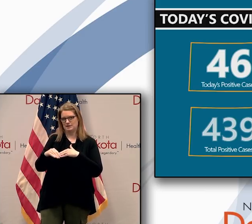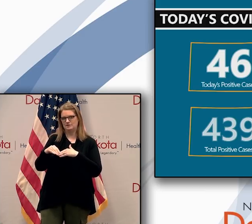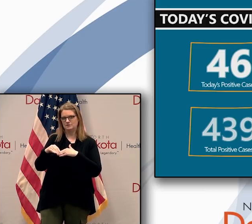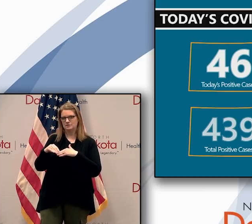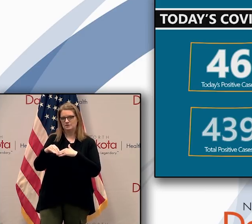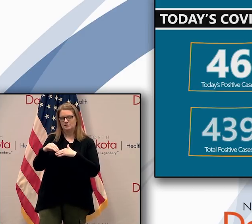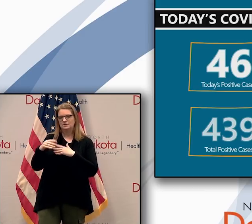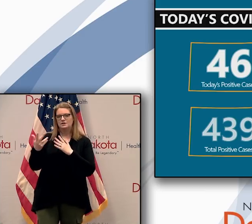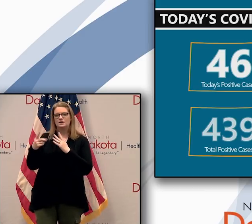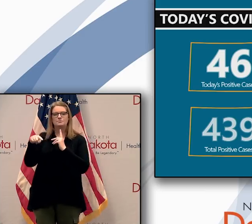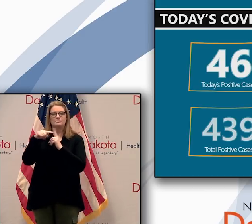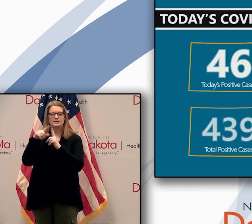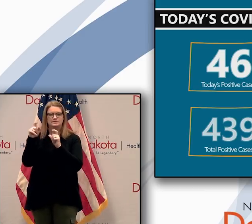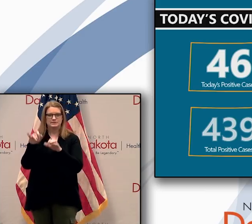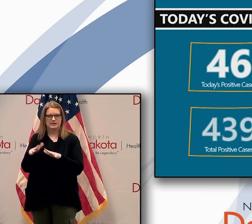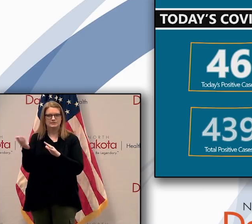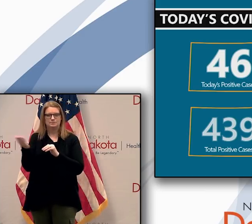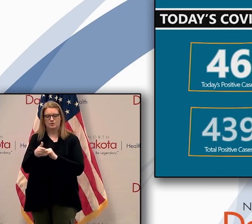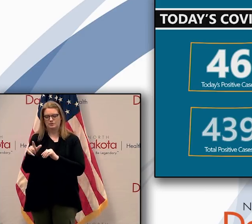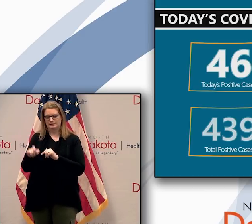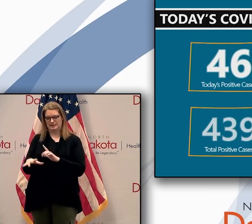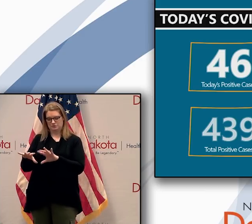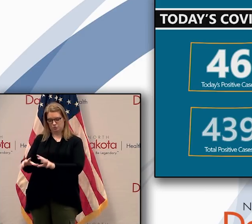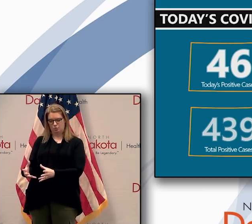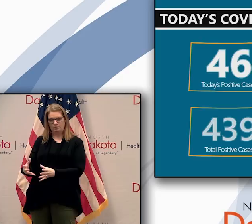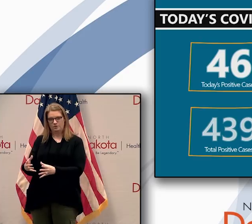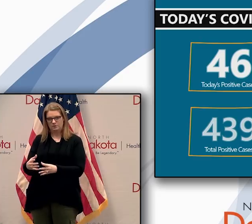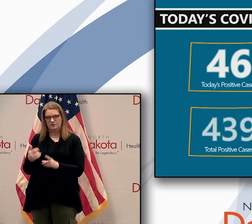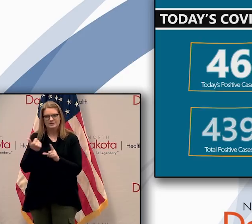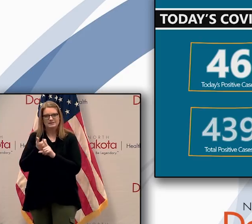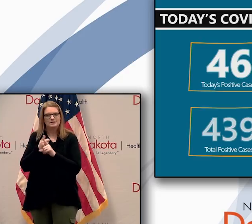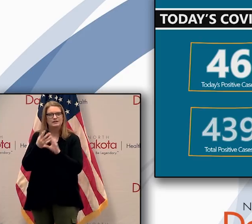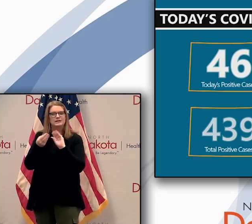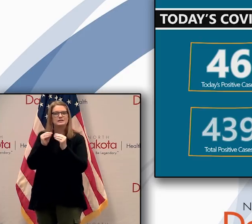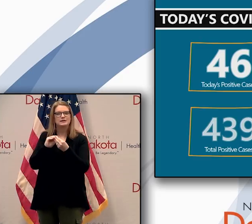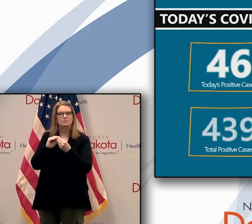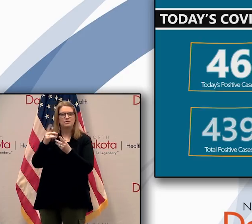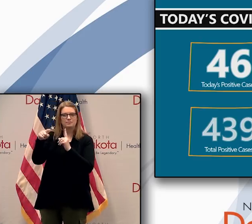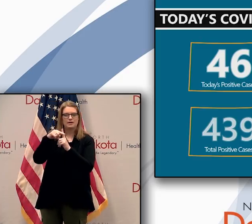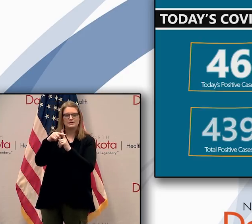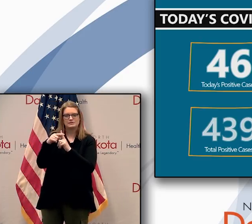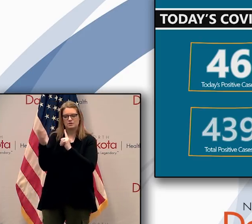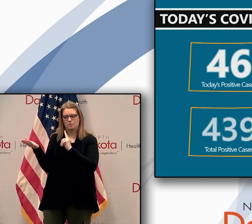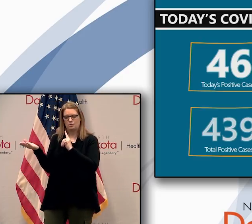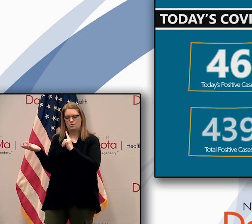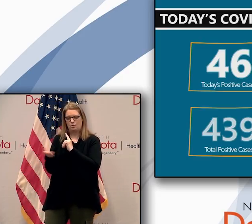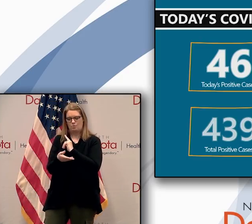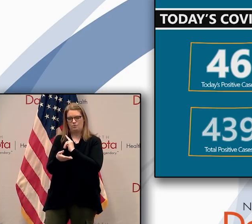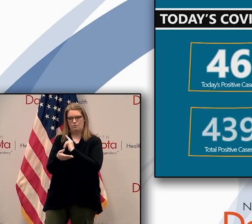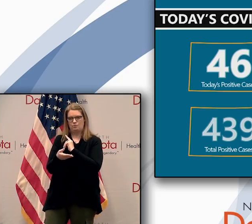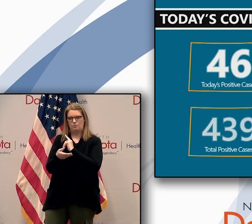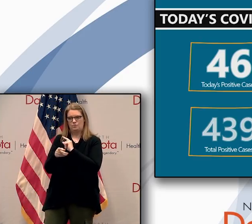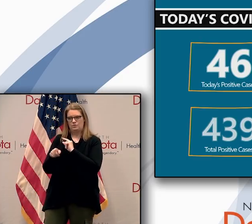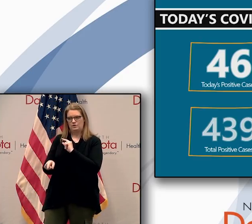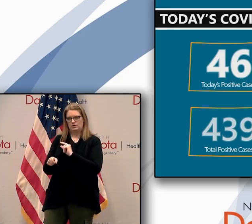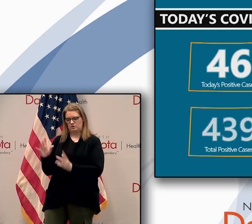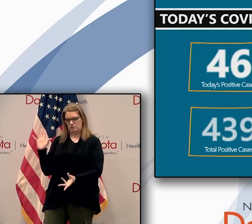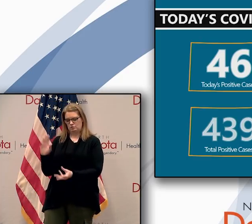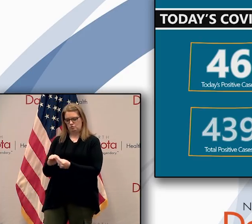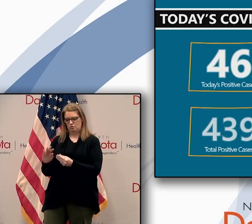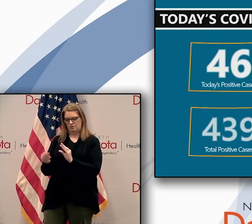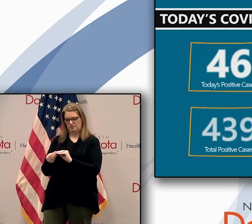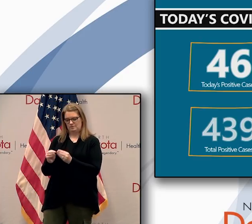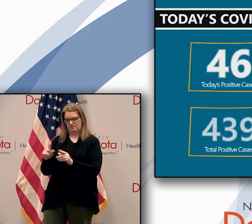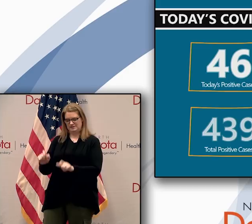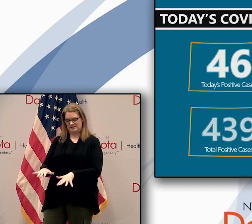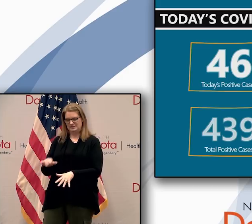on new positives. And that would be the number of positives divided over by the total number of tests